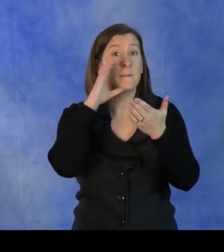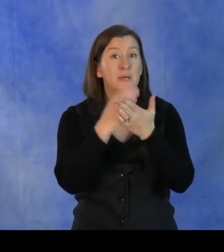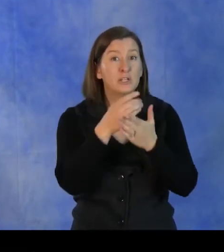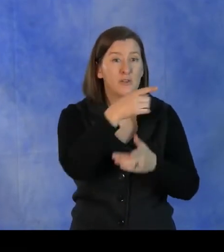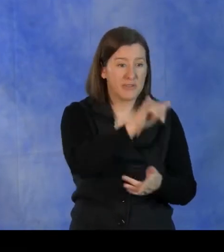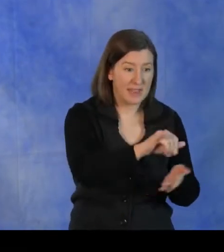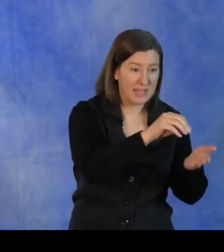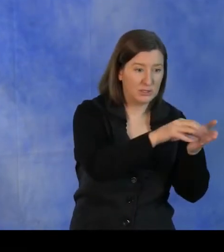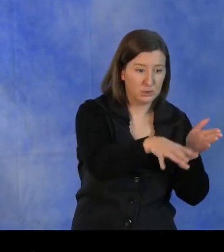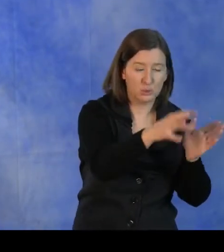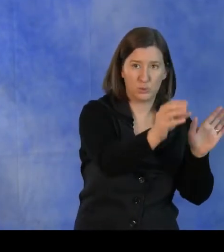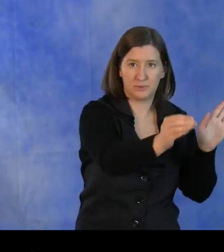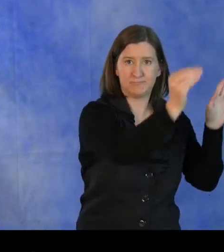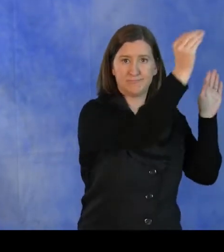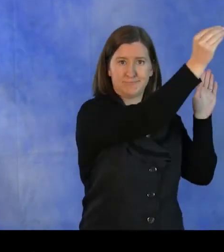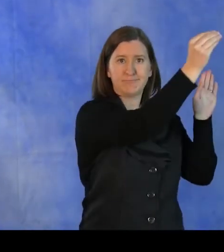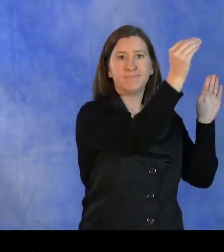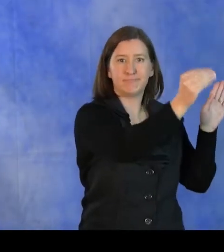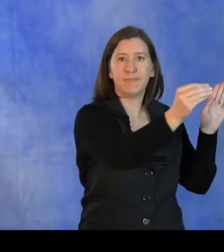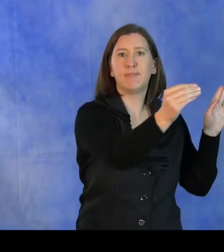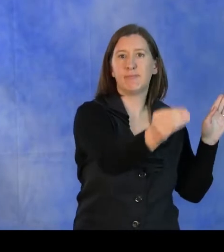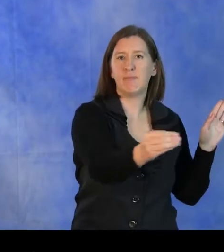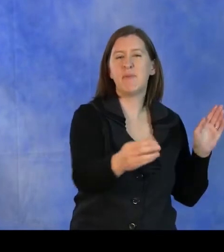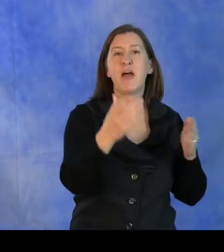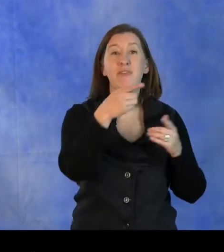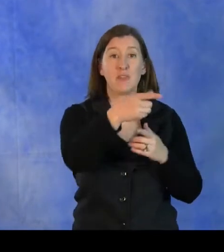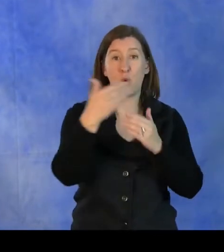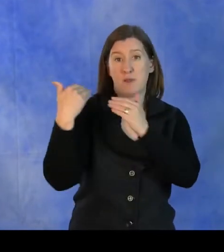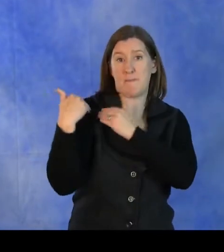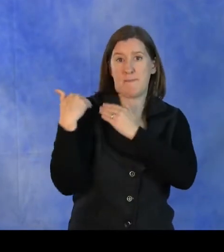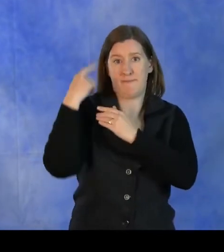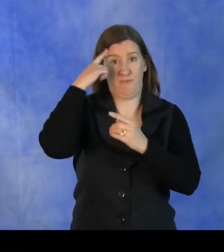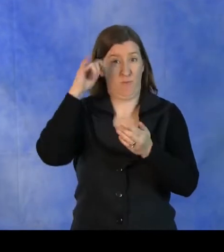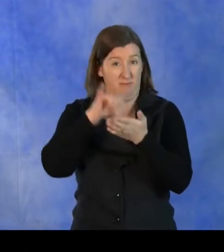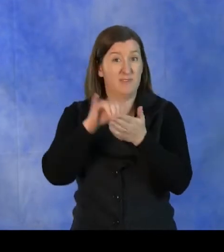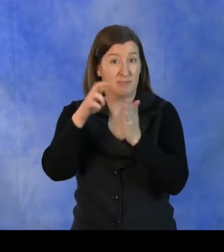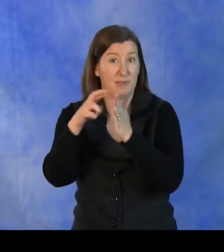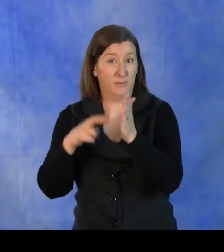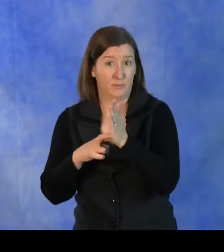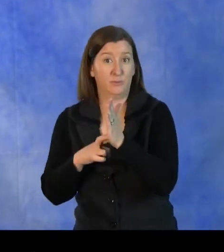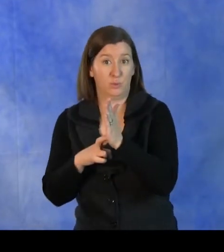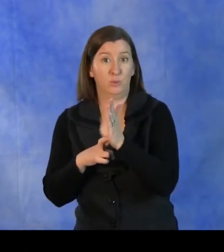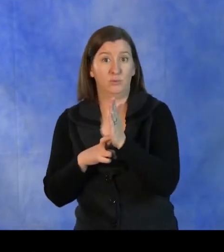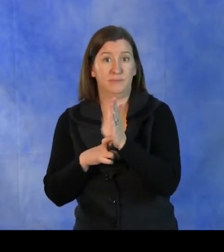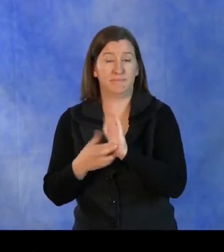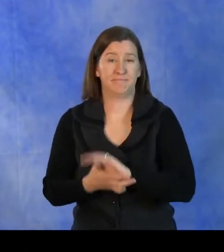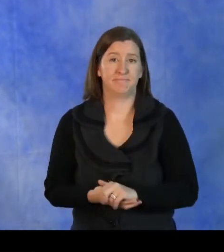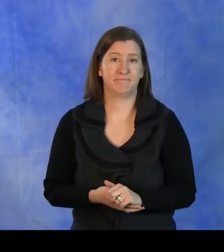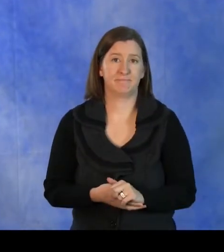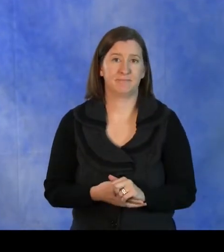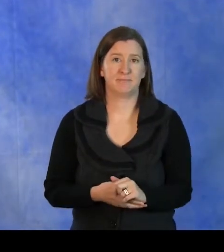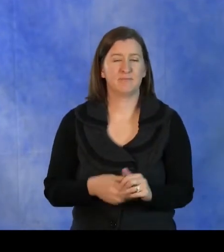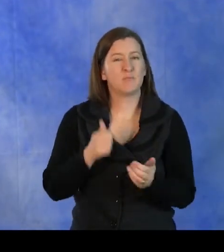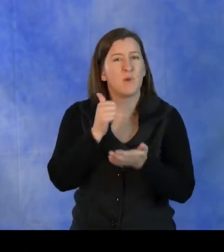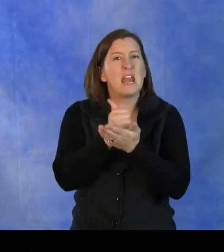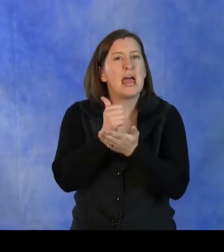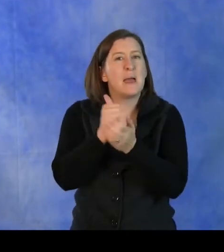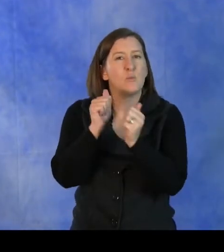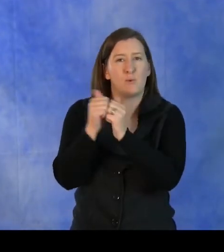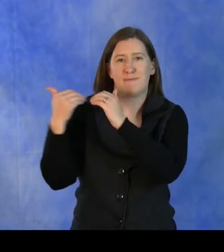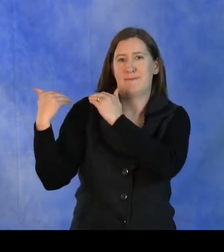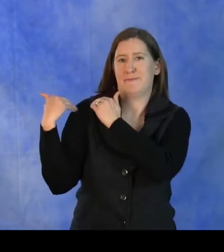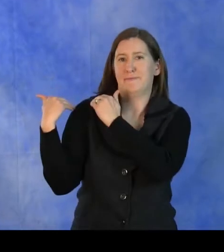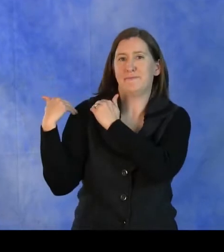like rule number 1. You have a picture of a student next to rule number 1, and it's their responsibility to follow up with that